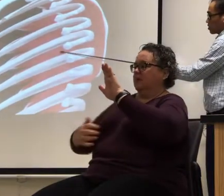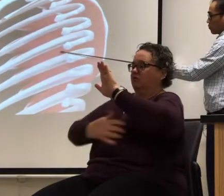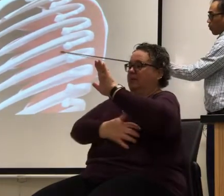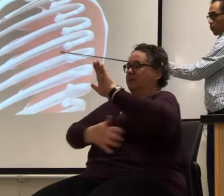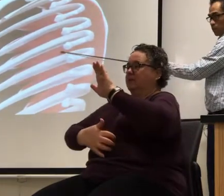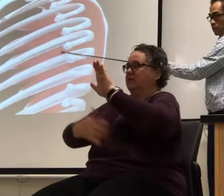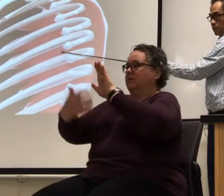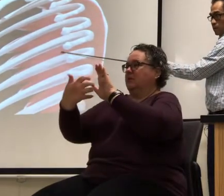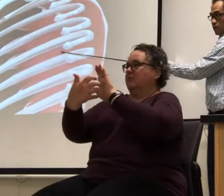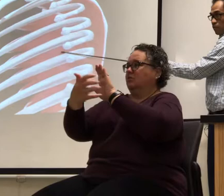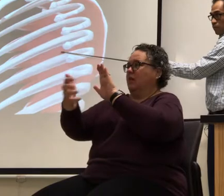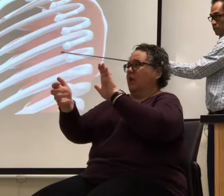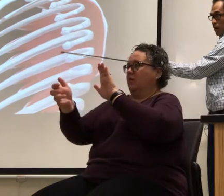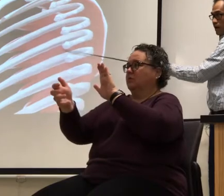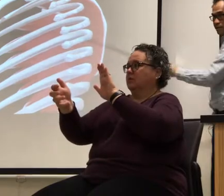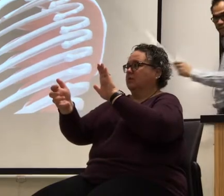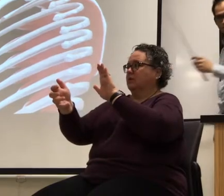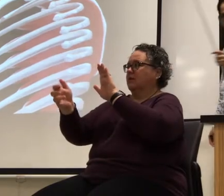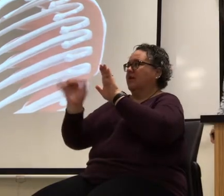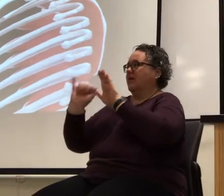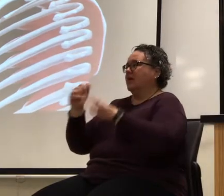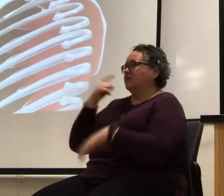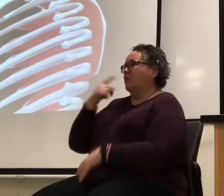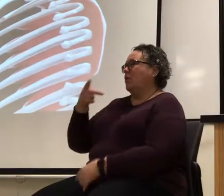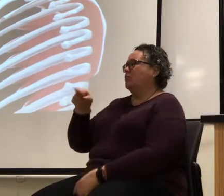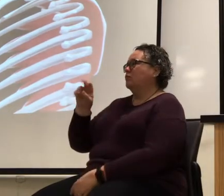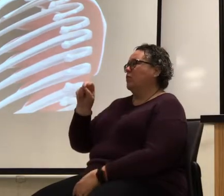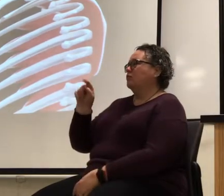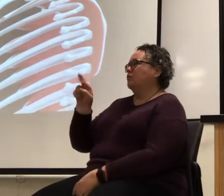rib cage forward for protraction.